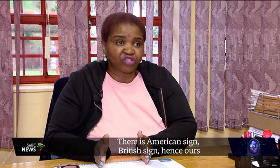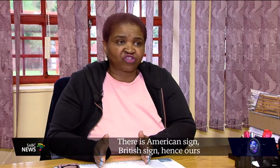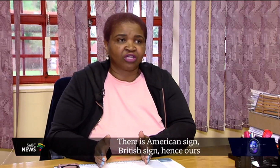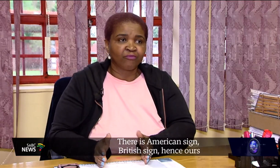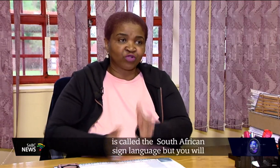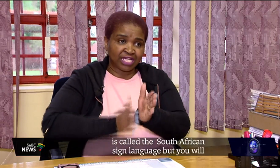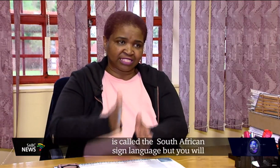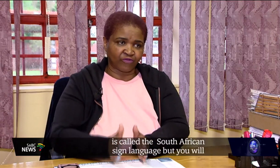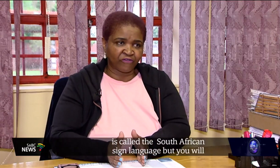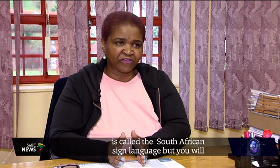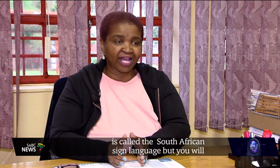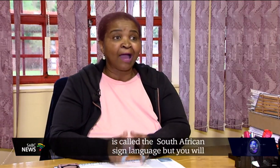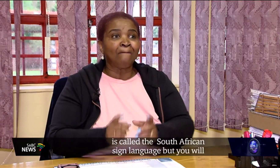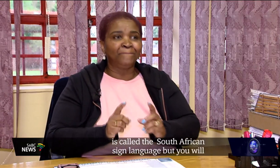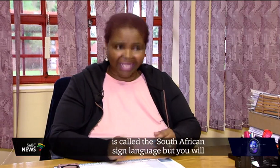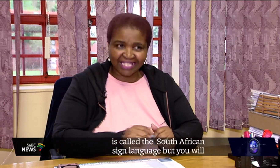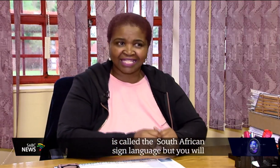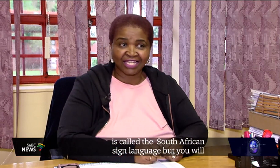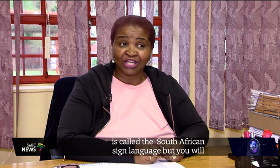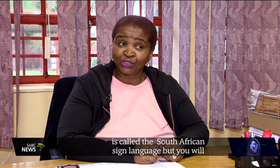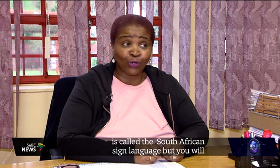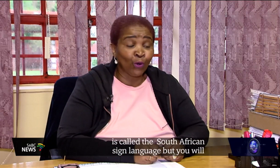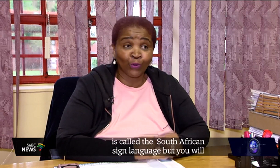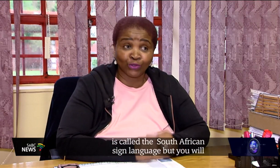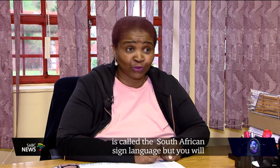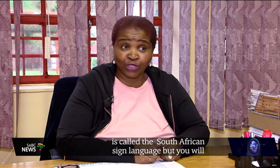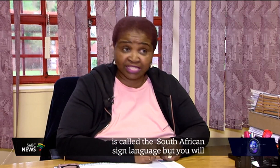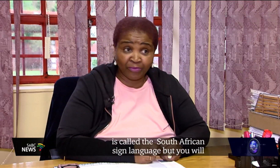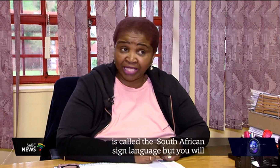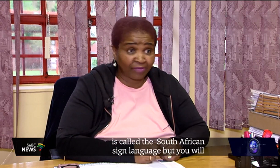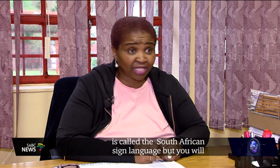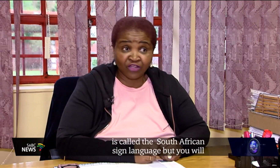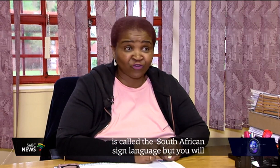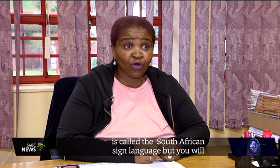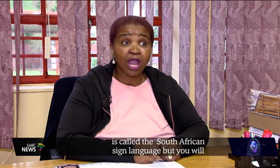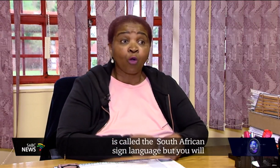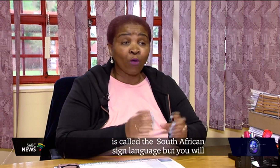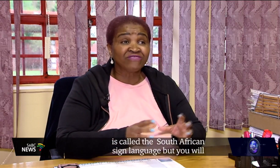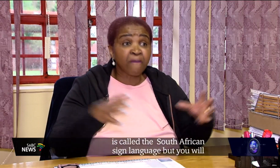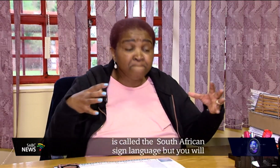Language because that's a South Africa. But to your surprise, I'm telling you, when they